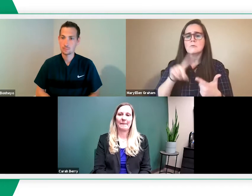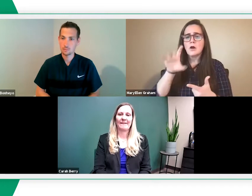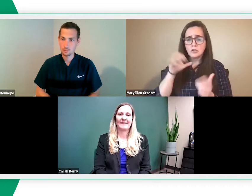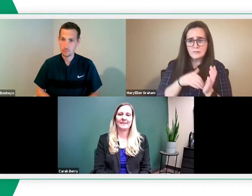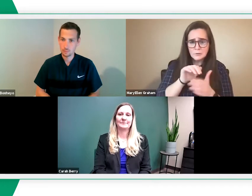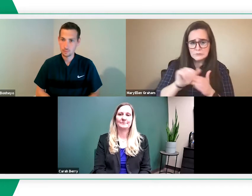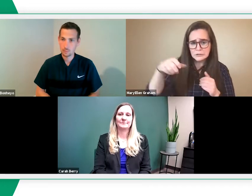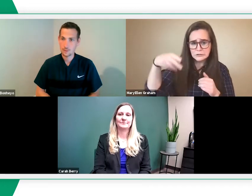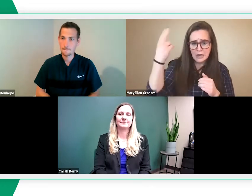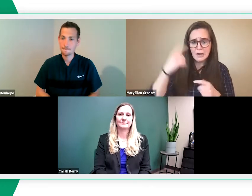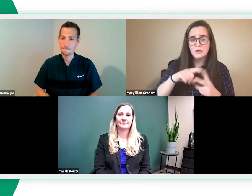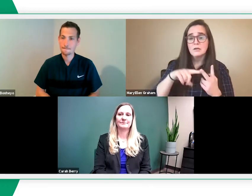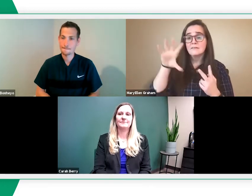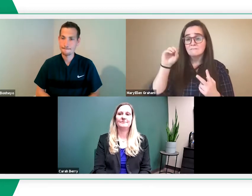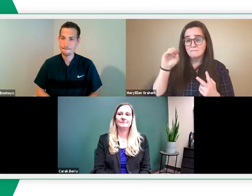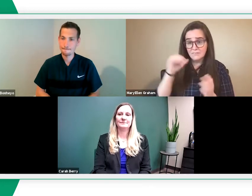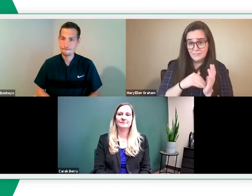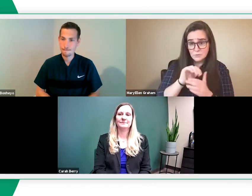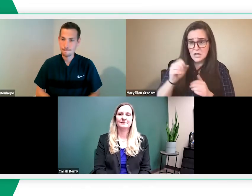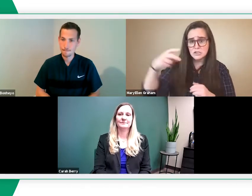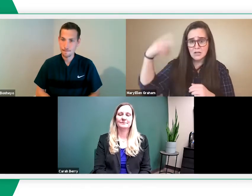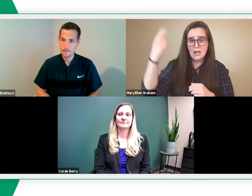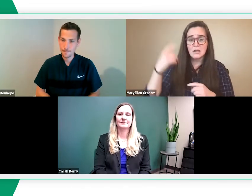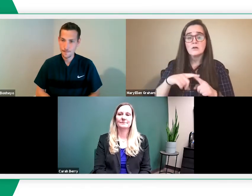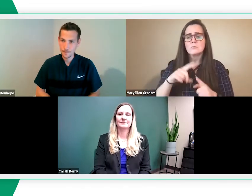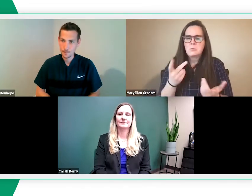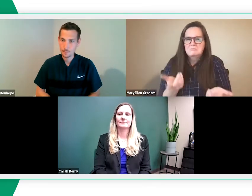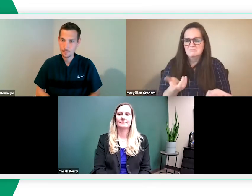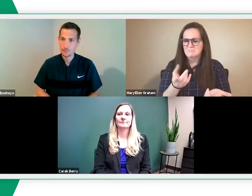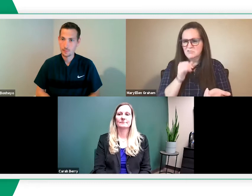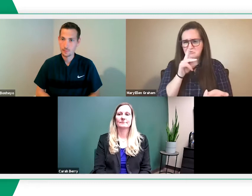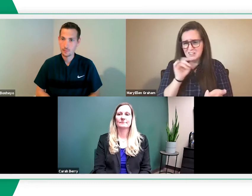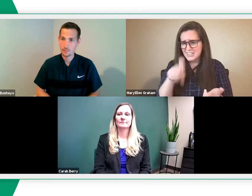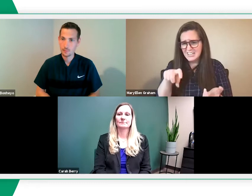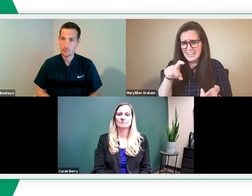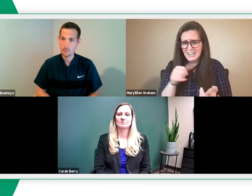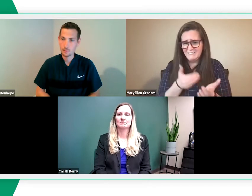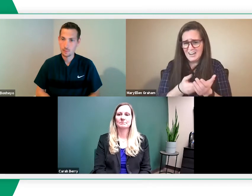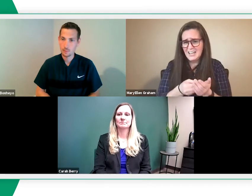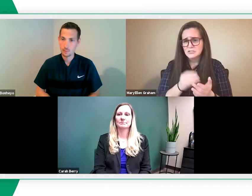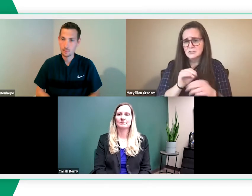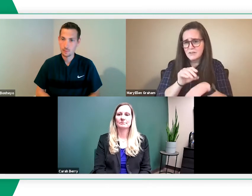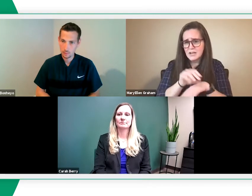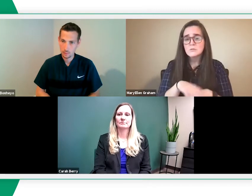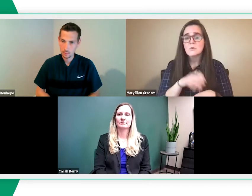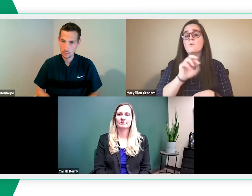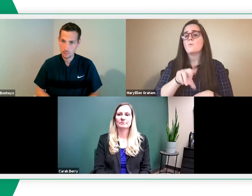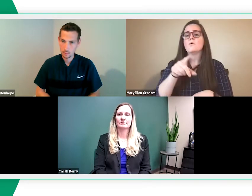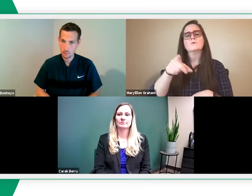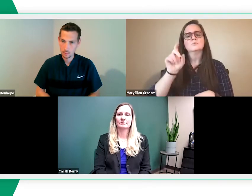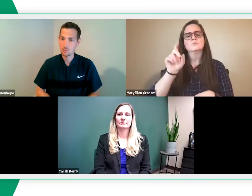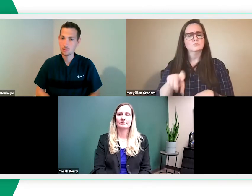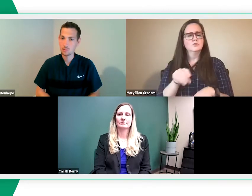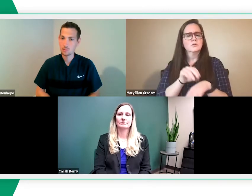200,000 or higher, 100,000 or higher, 50,000 or higher. You really don't need a financial advisor, or you shouldn't consult with an